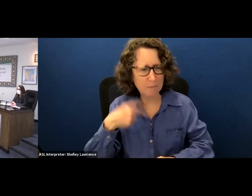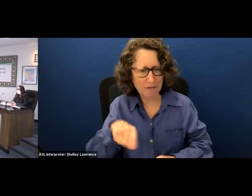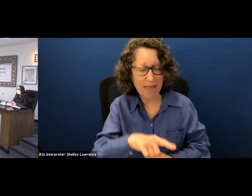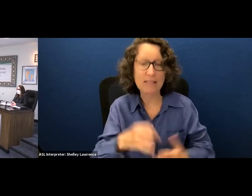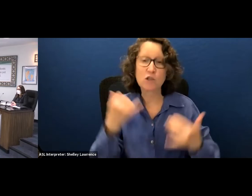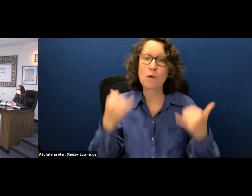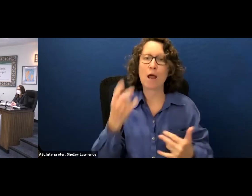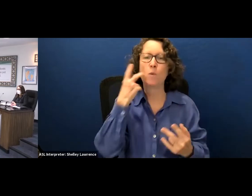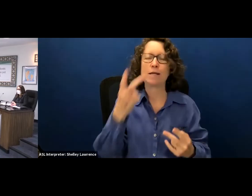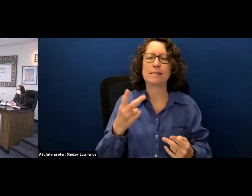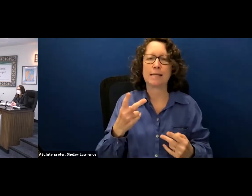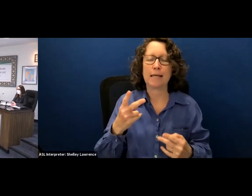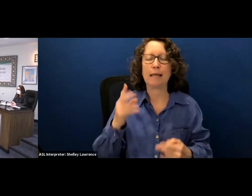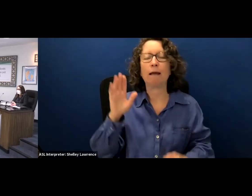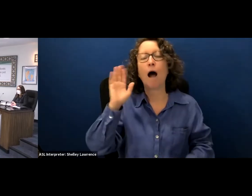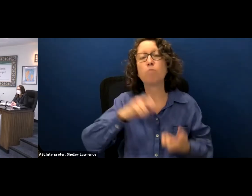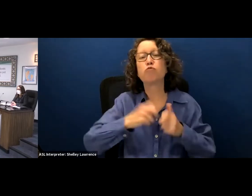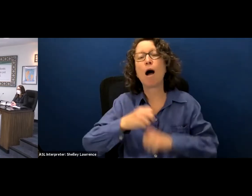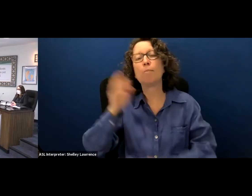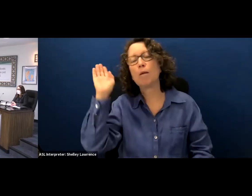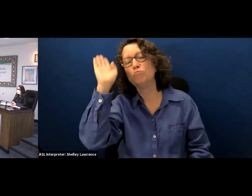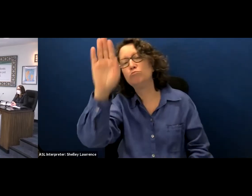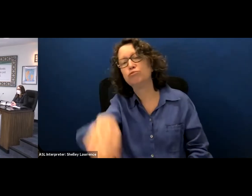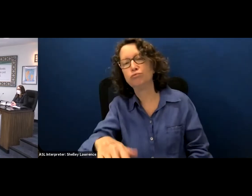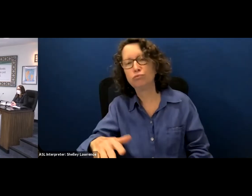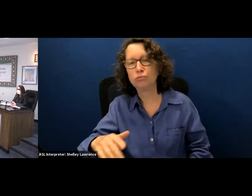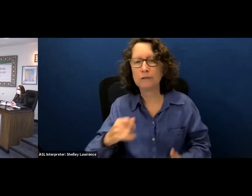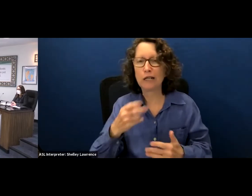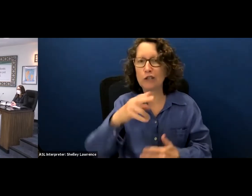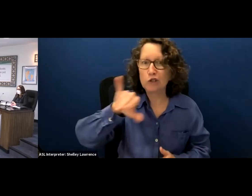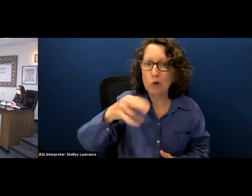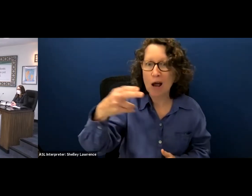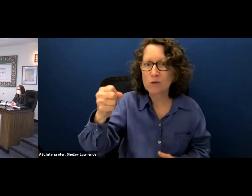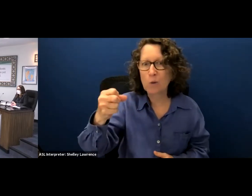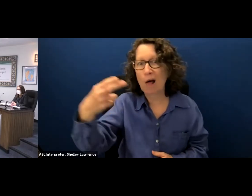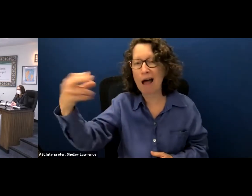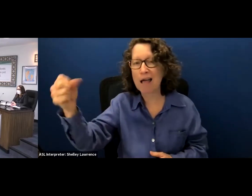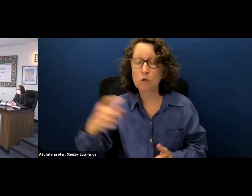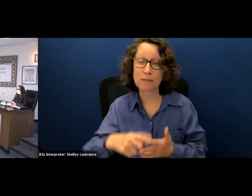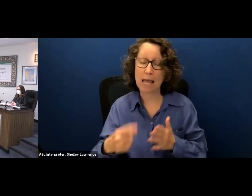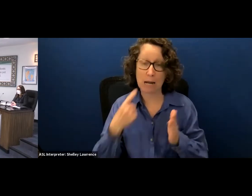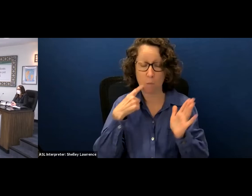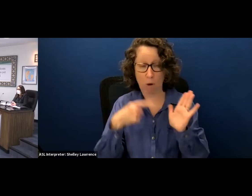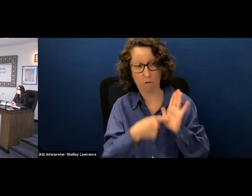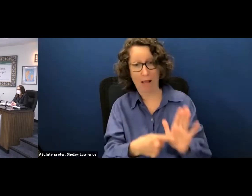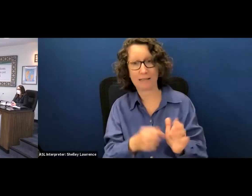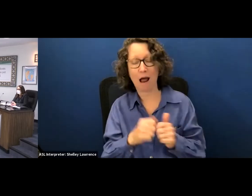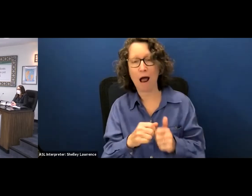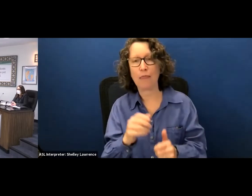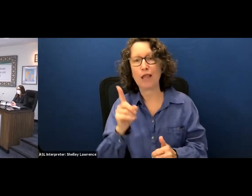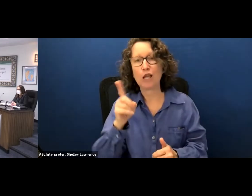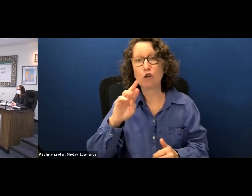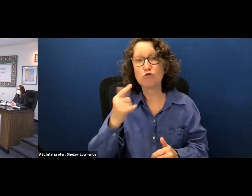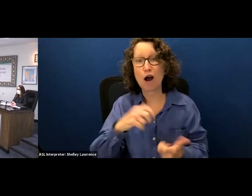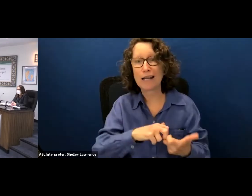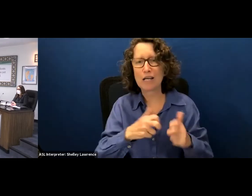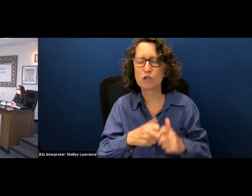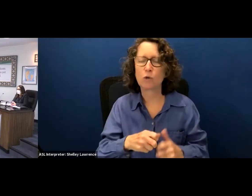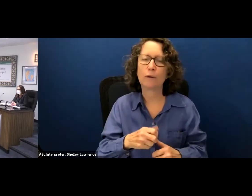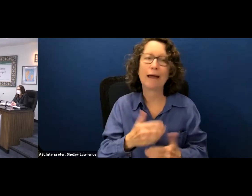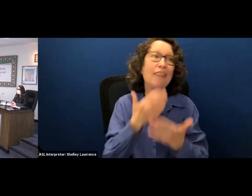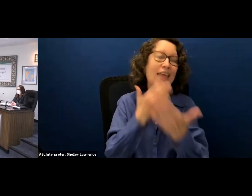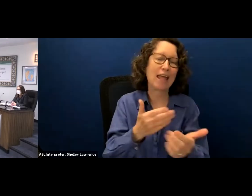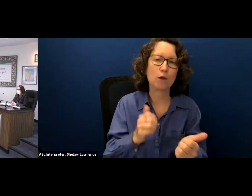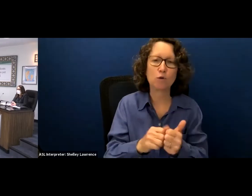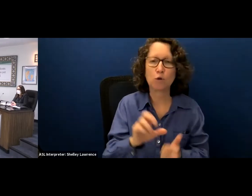now we see a downstream problem later on in the junior high and high schools, and I'll certainly reflect on the drug issue. Yeah, thank you